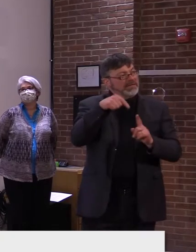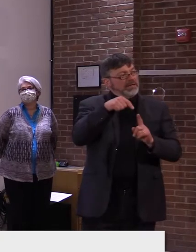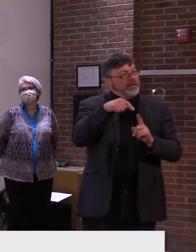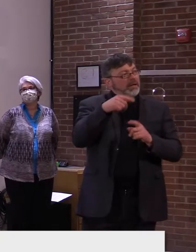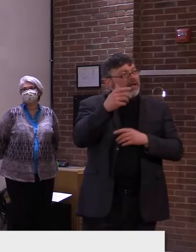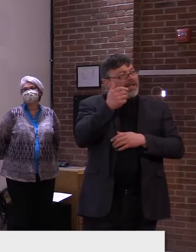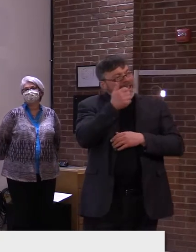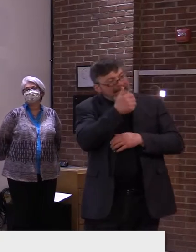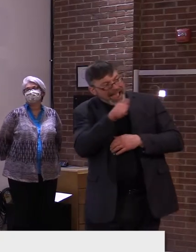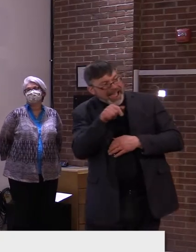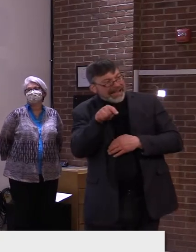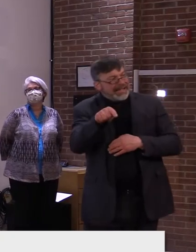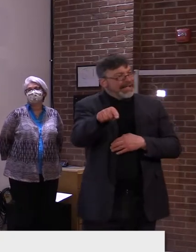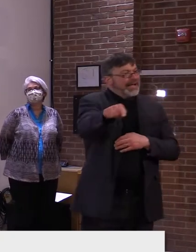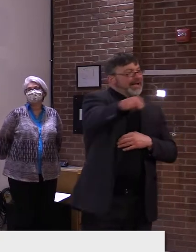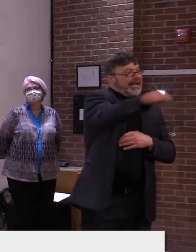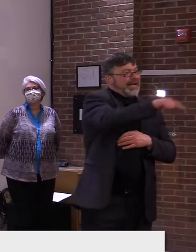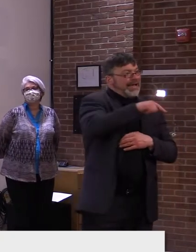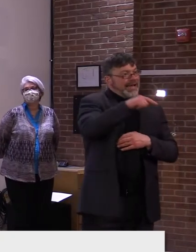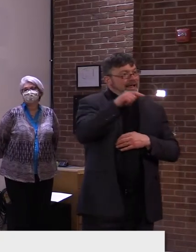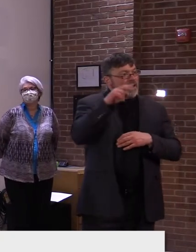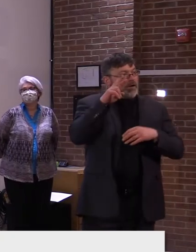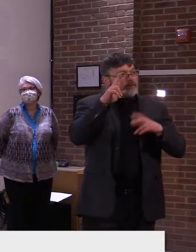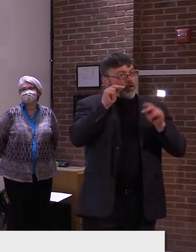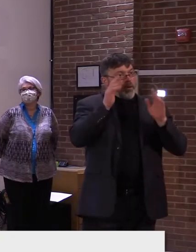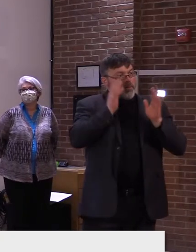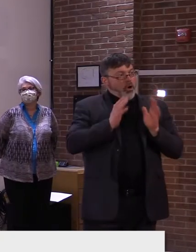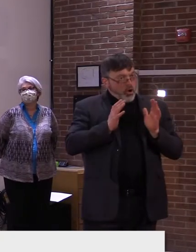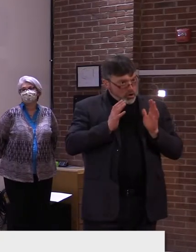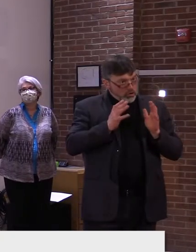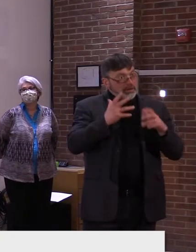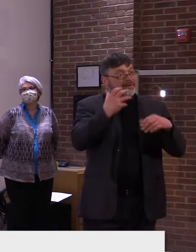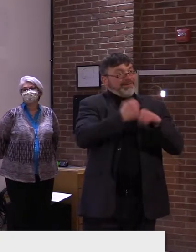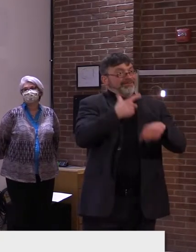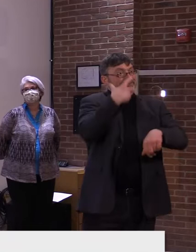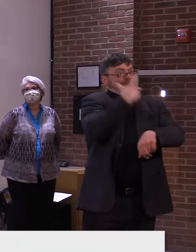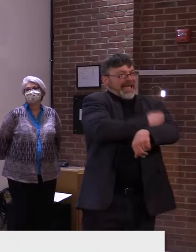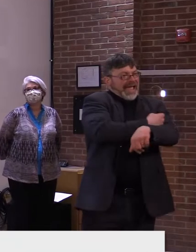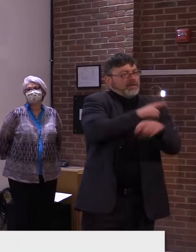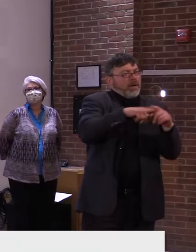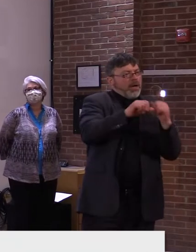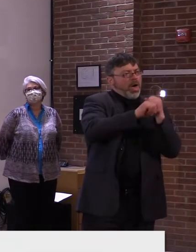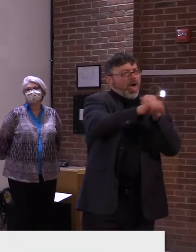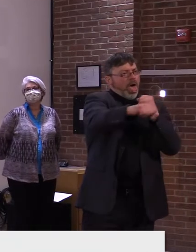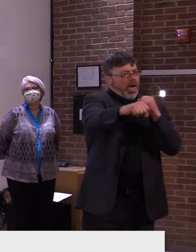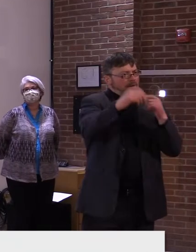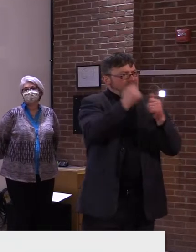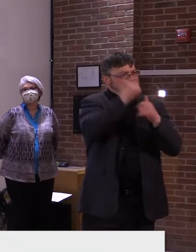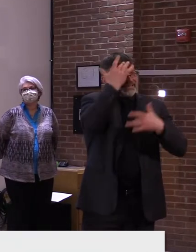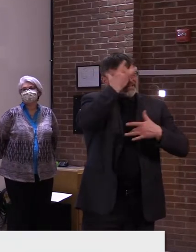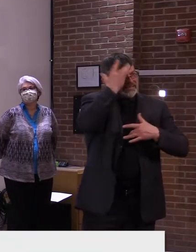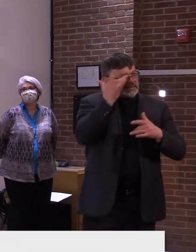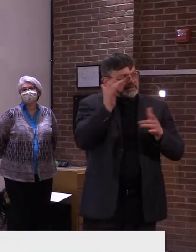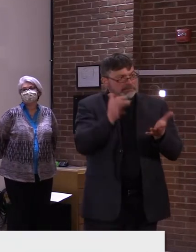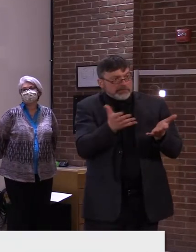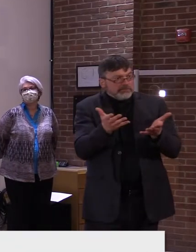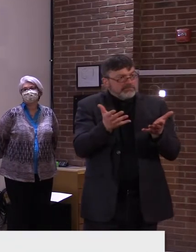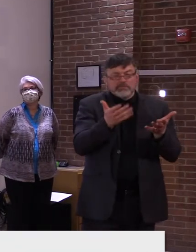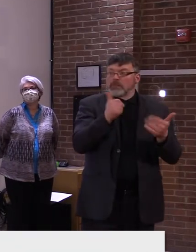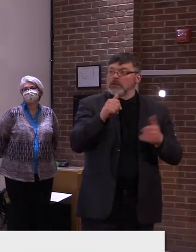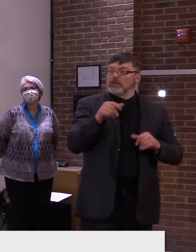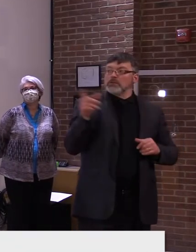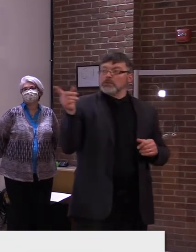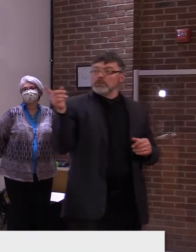Yeah, very timely questions, Lisa. Thank you for those. We don't have a good handle on the percentage of